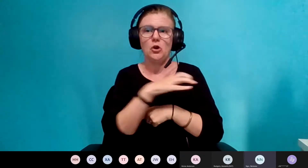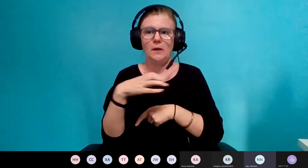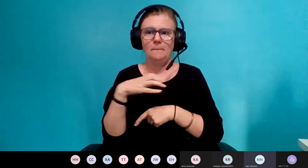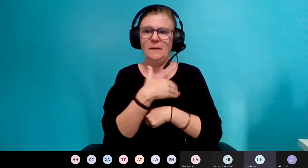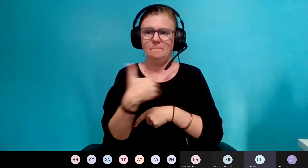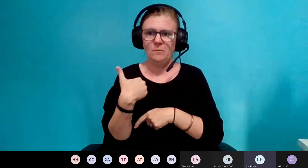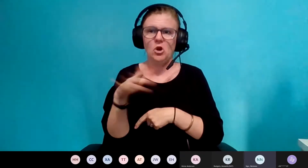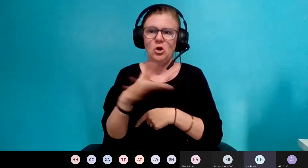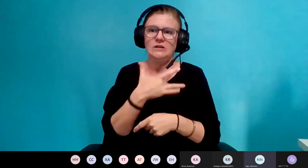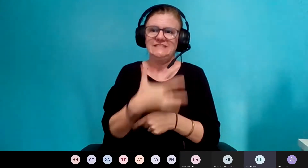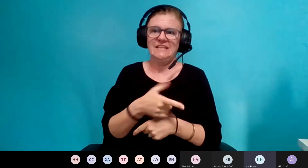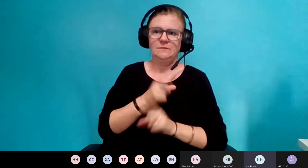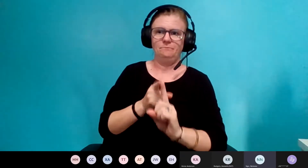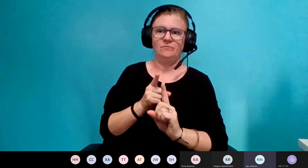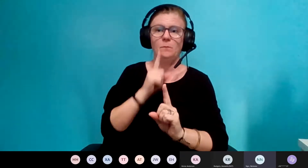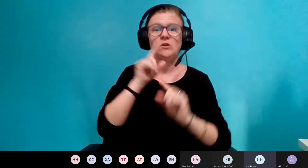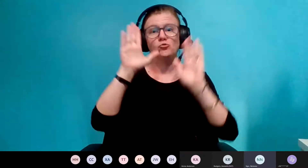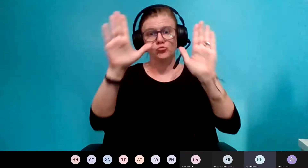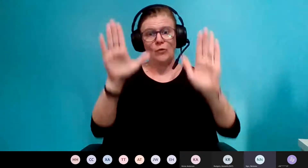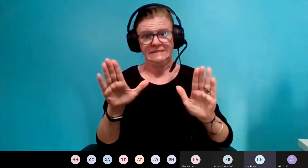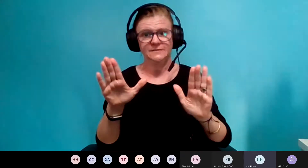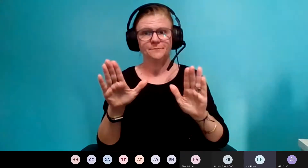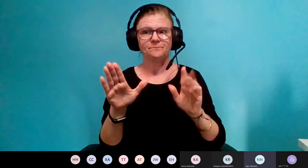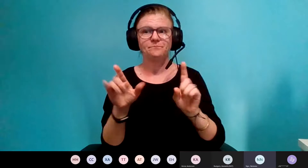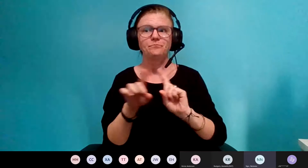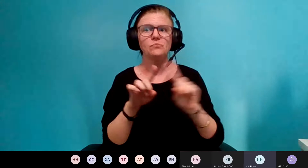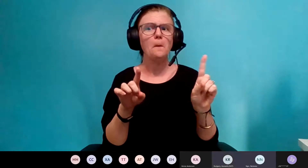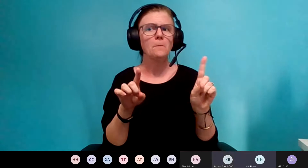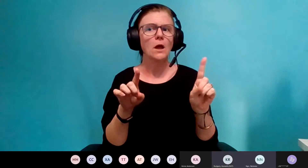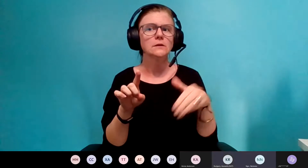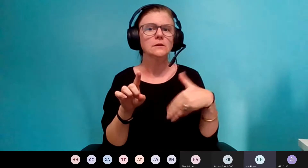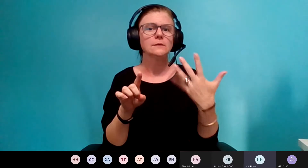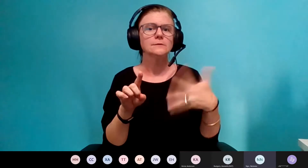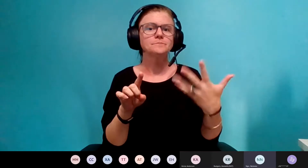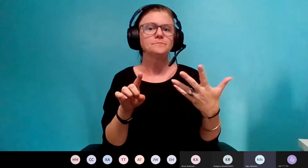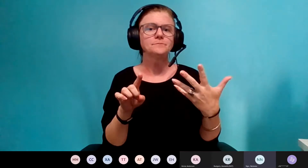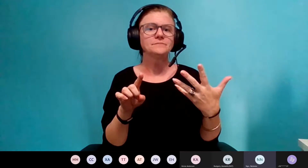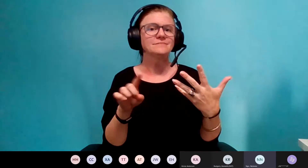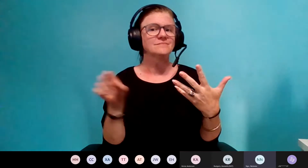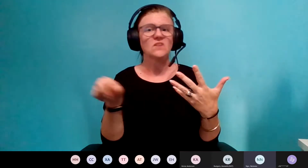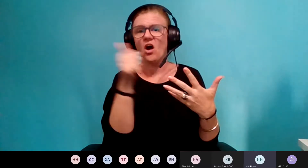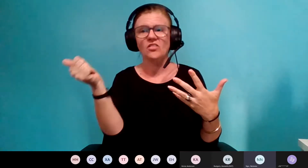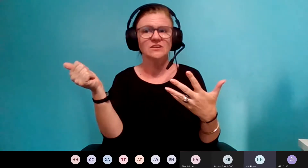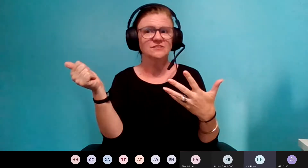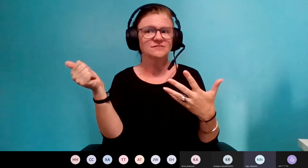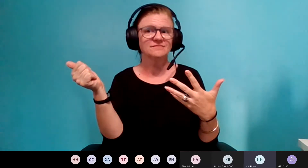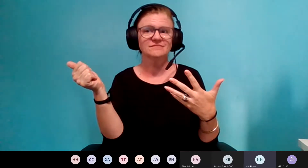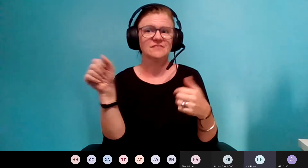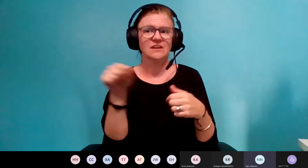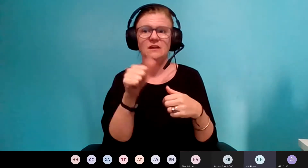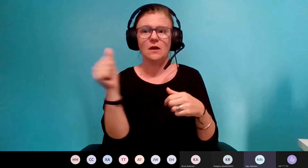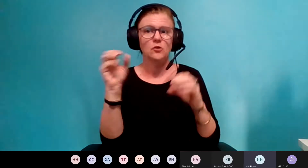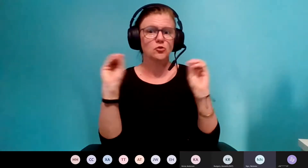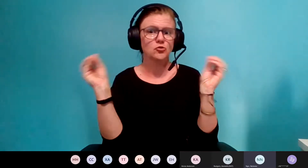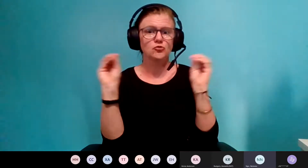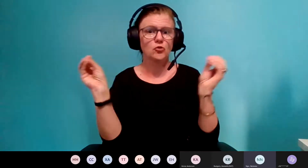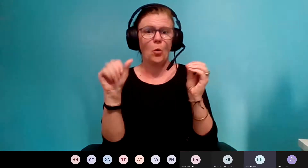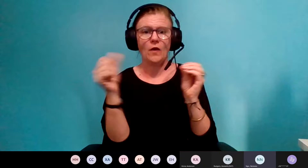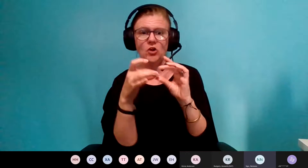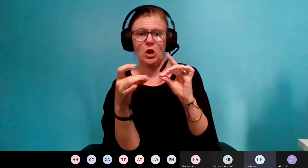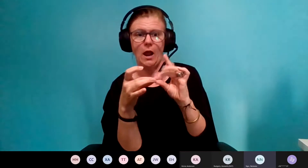her usual points on that, that'd be great. But outside of that, if no one else has any